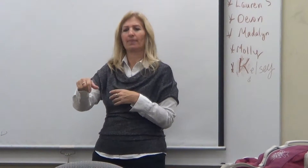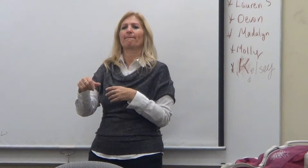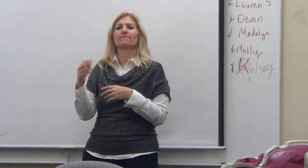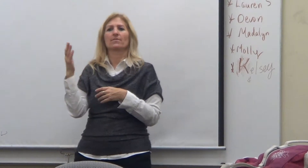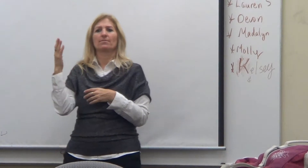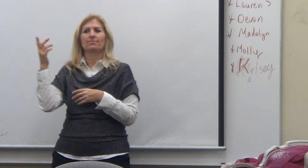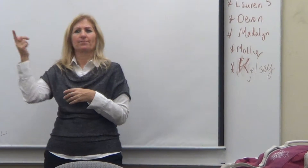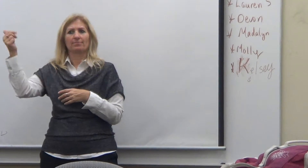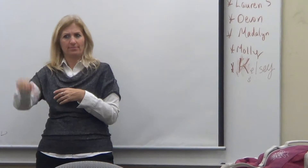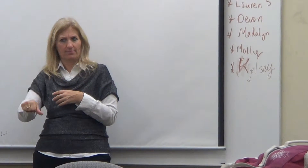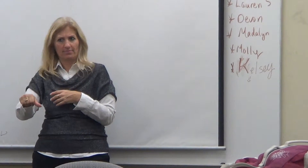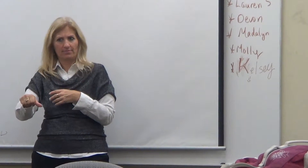But we were denied.